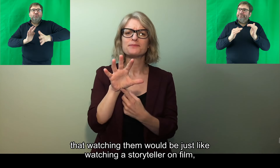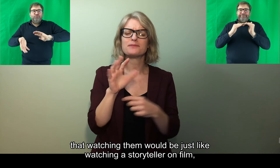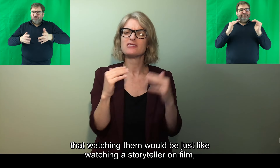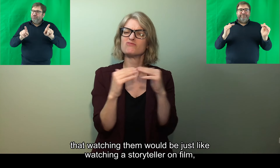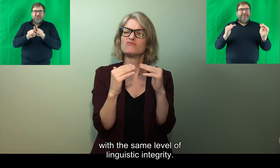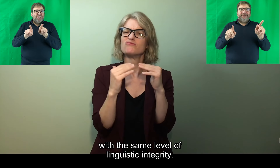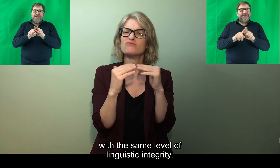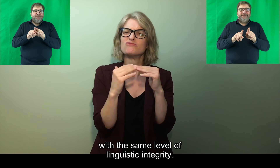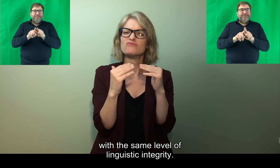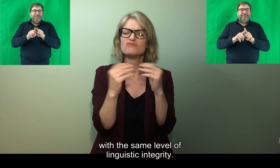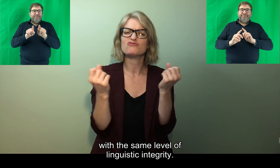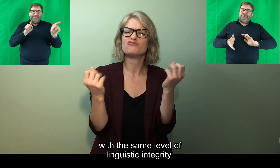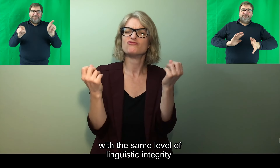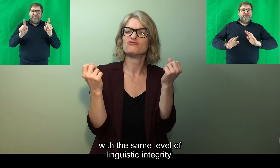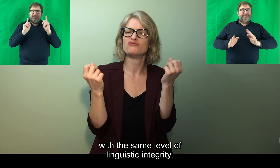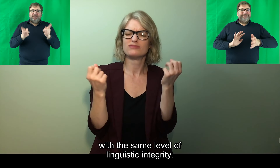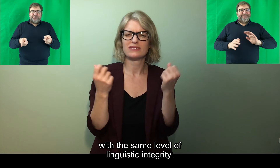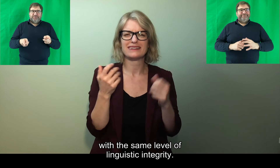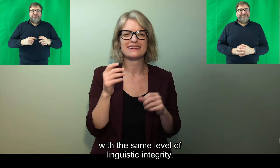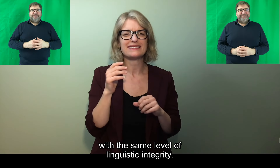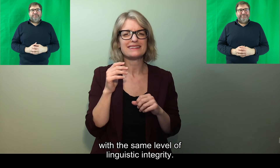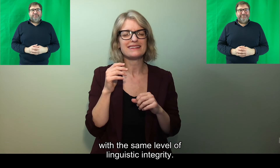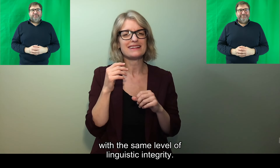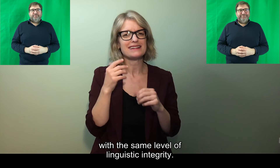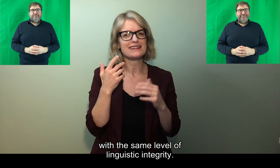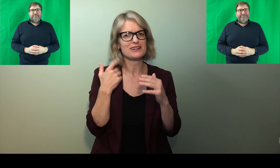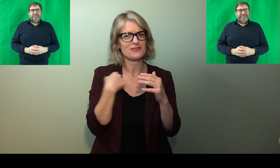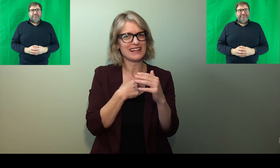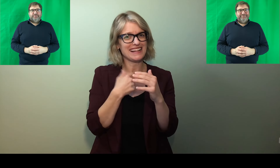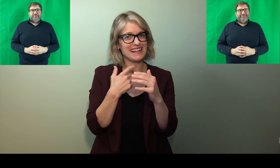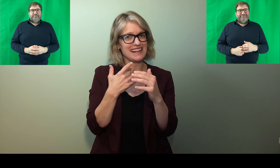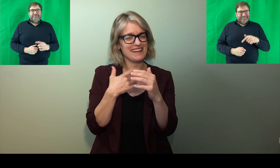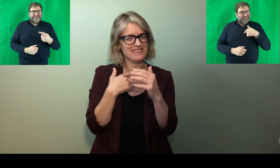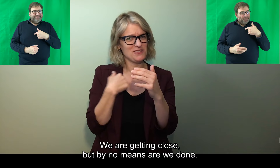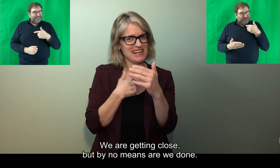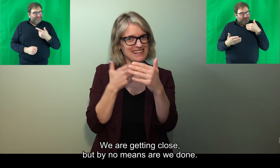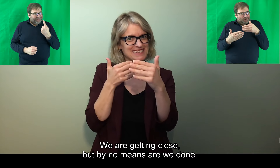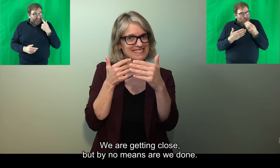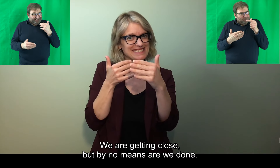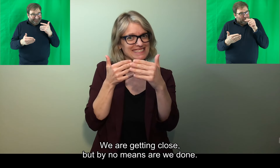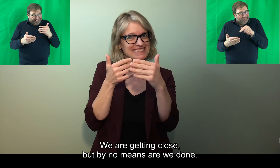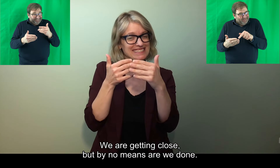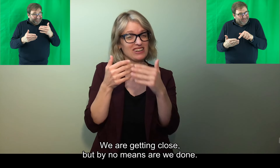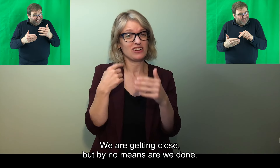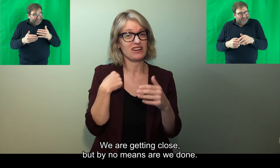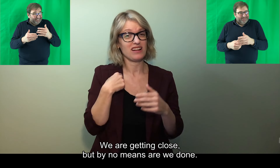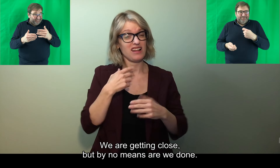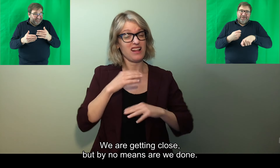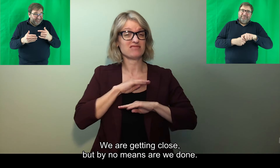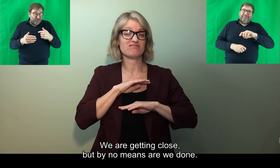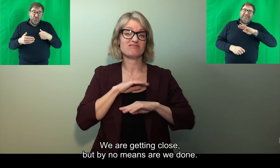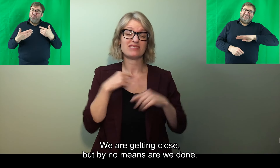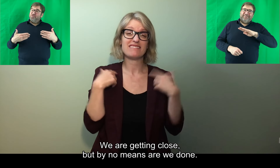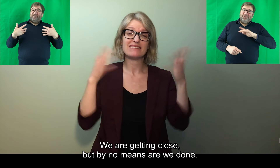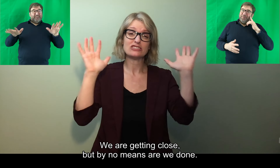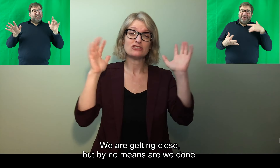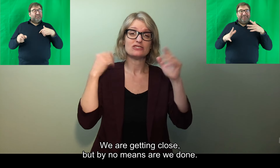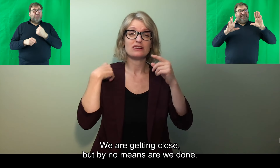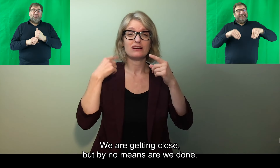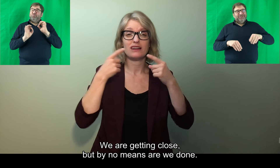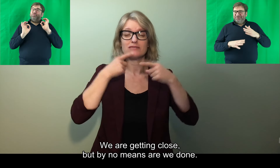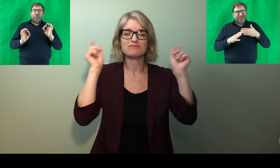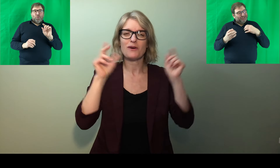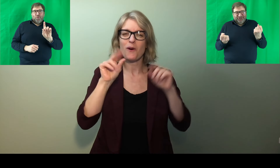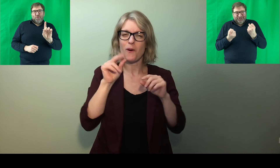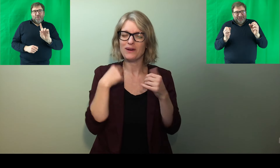on film, with the same level of linguistic integrity. We are getting close, but by no means are